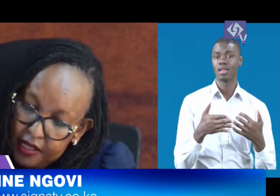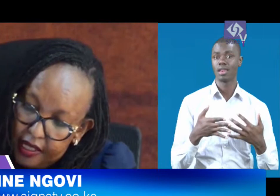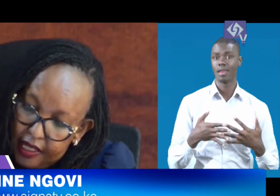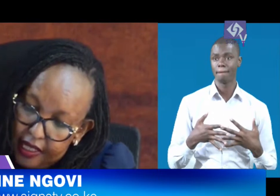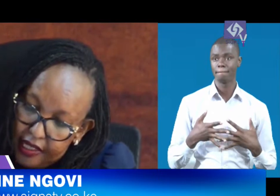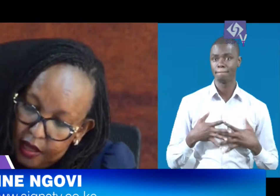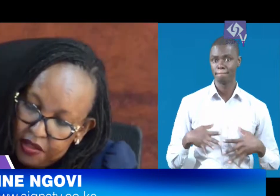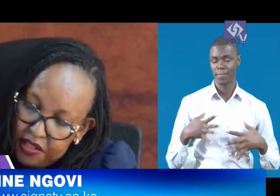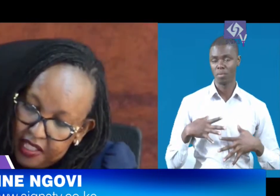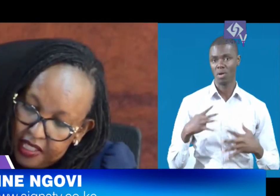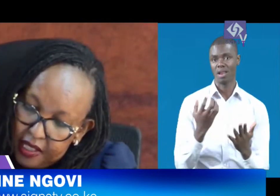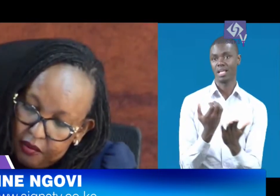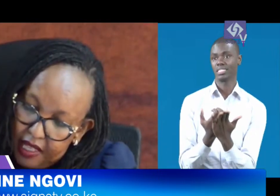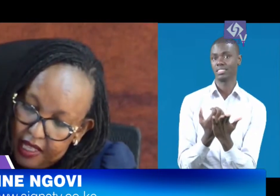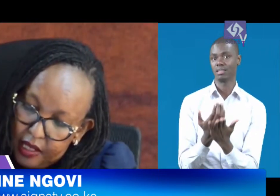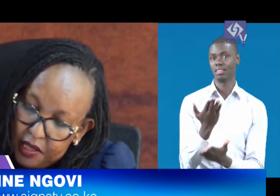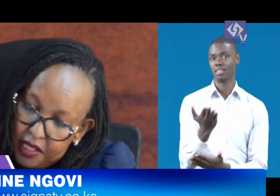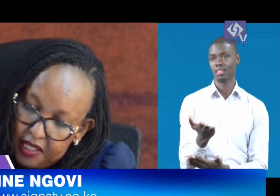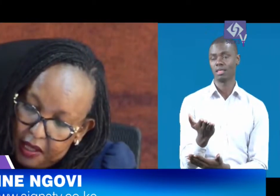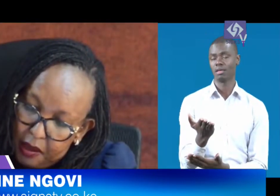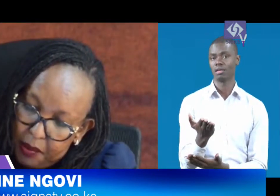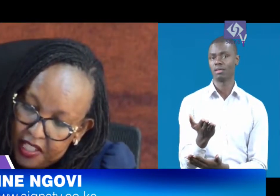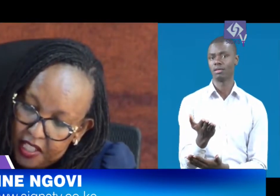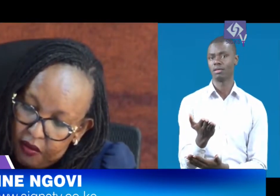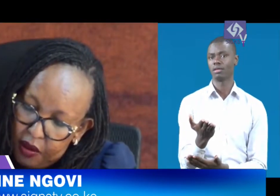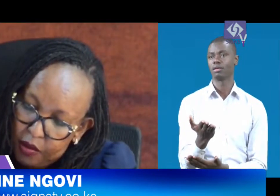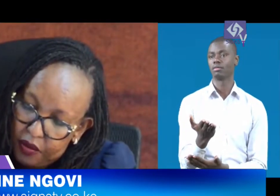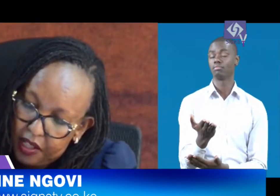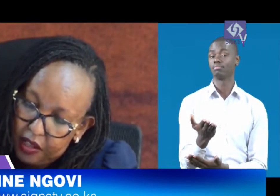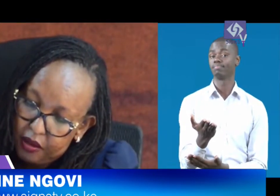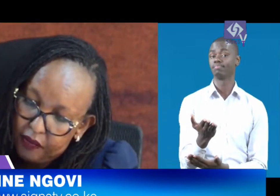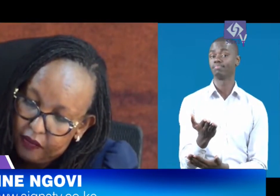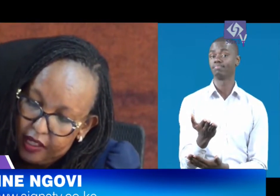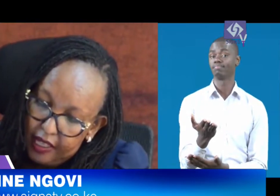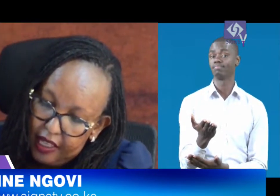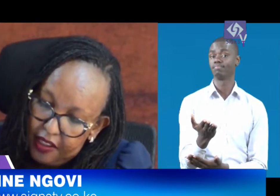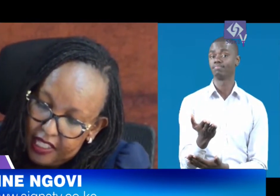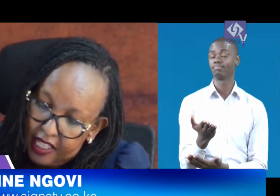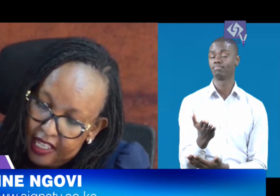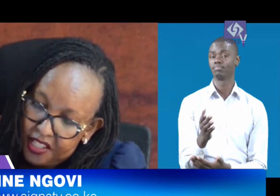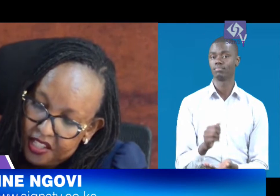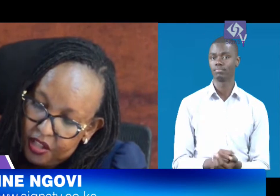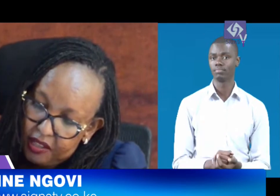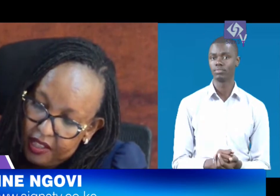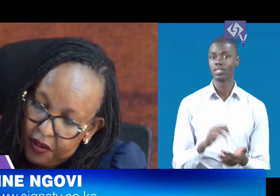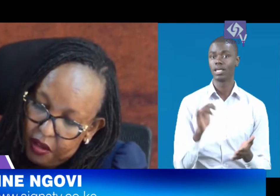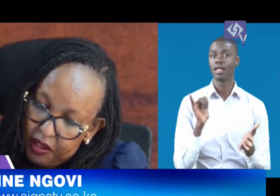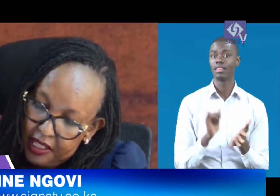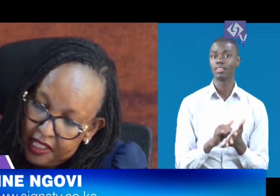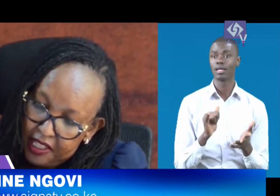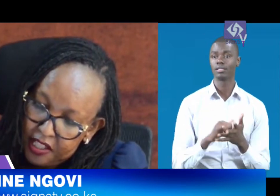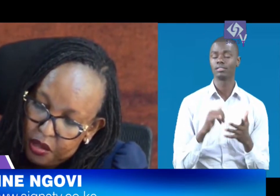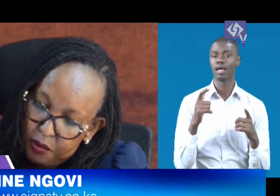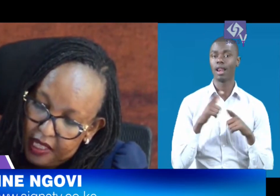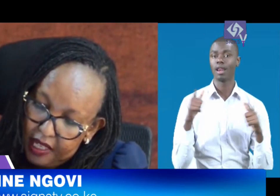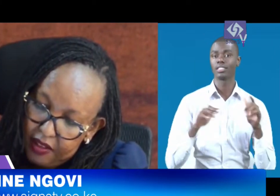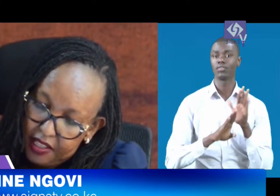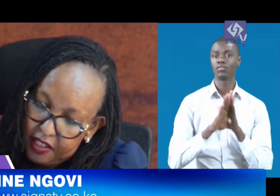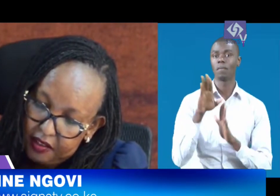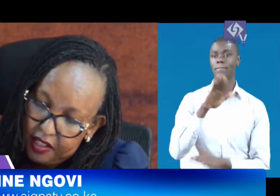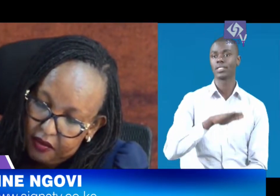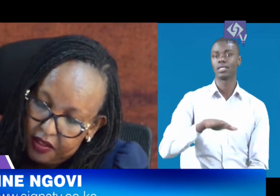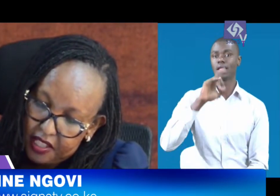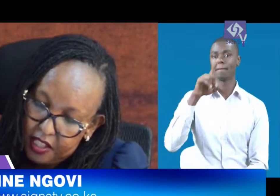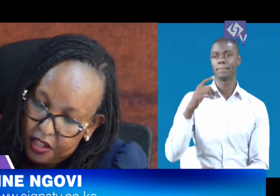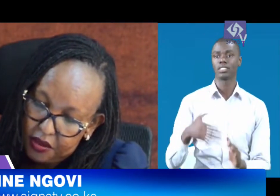and incidents as demonstrated with the attempted location of the area, and that a large geographical area needs to be